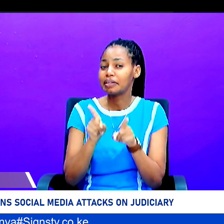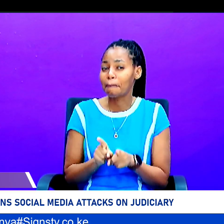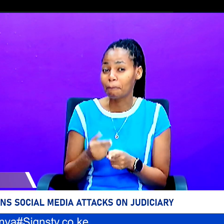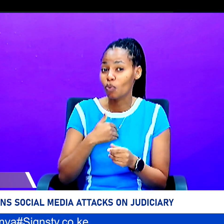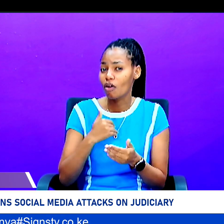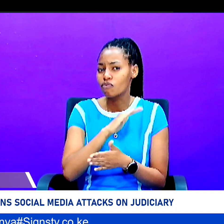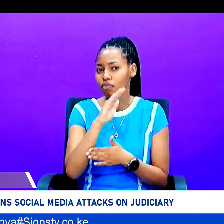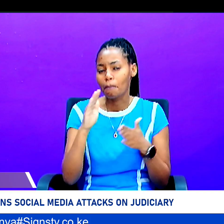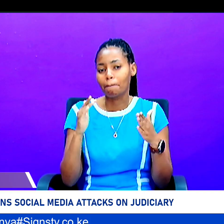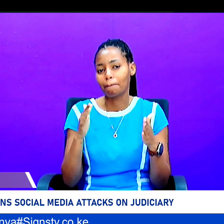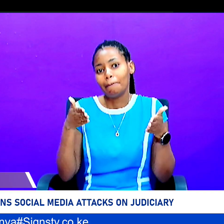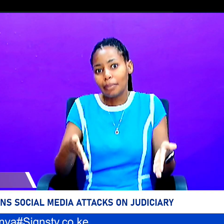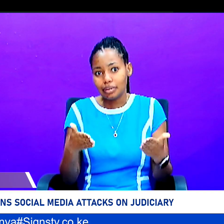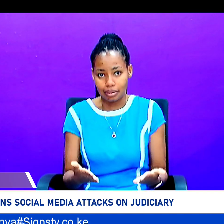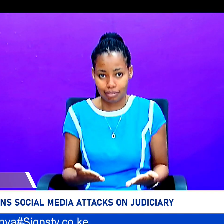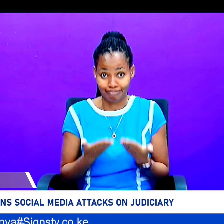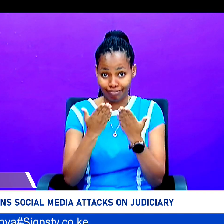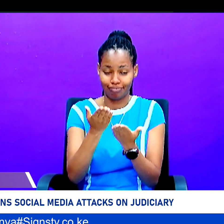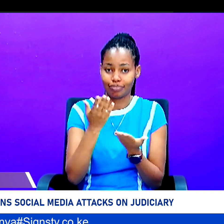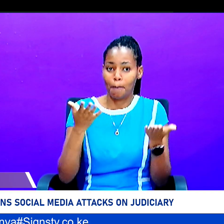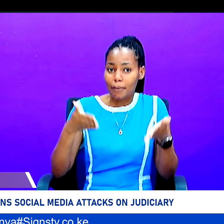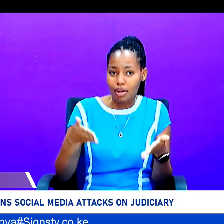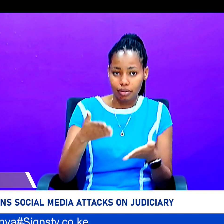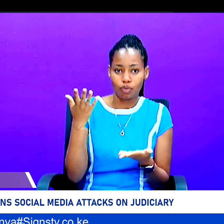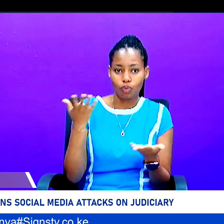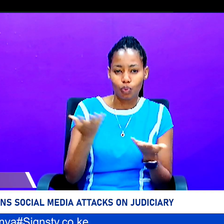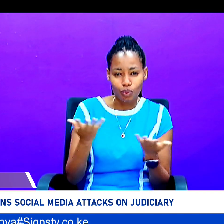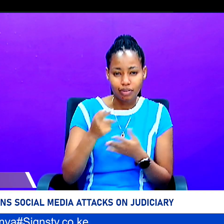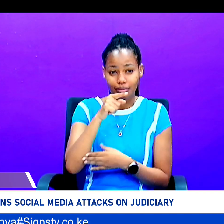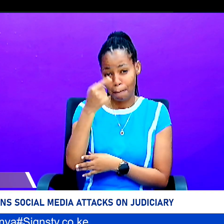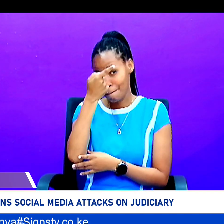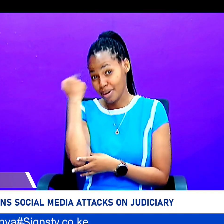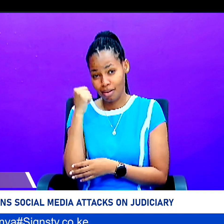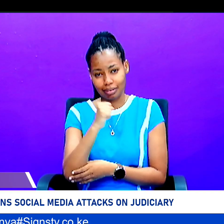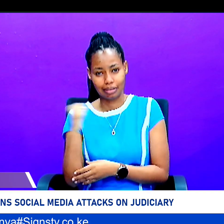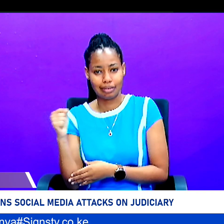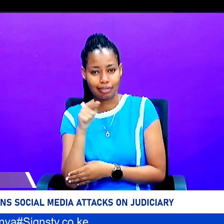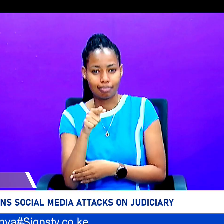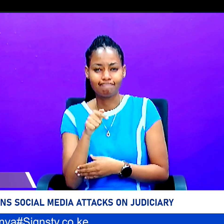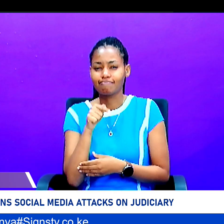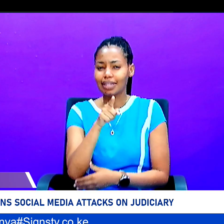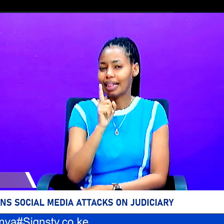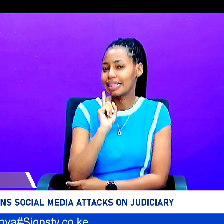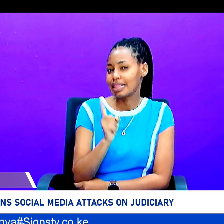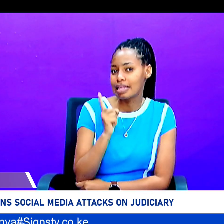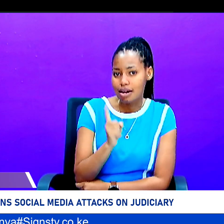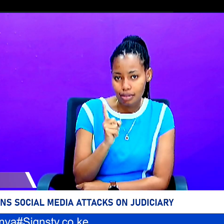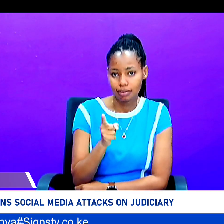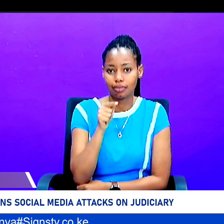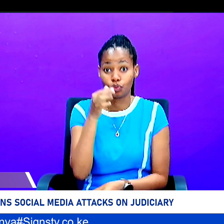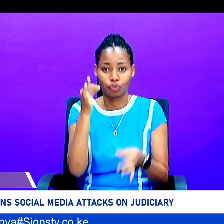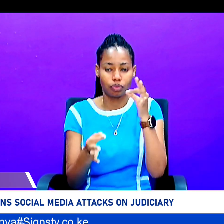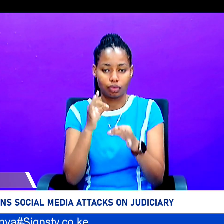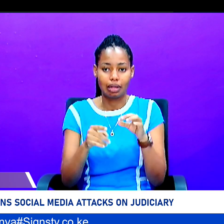technology is a valuable asset to the judiciary digital transformation, it also presents a dark side that threatens to